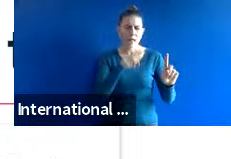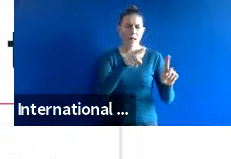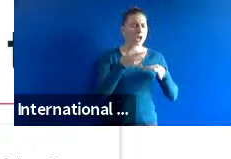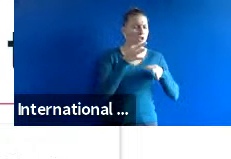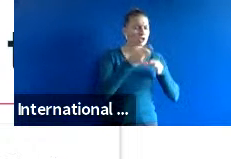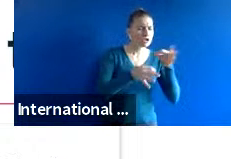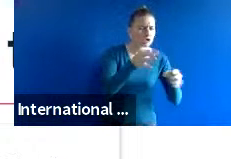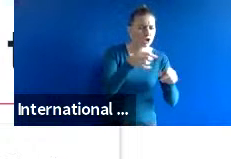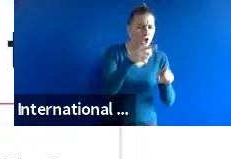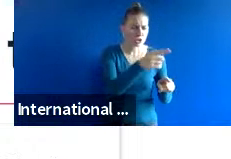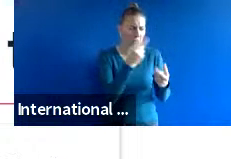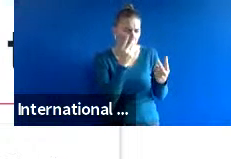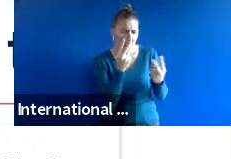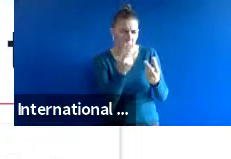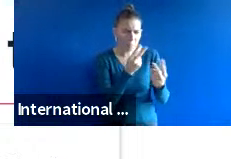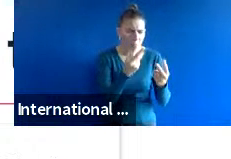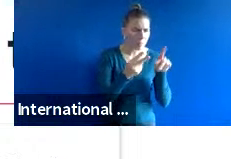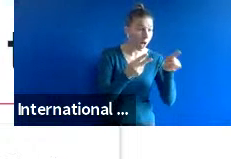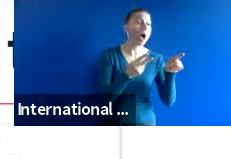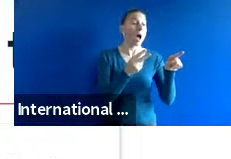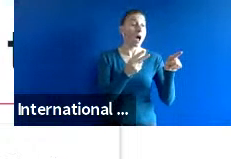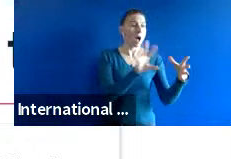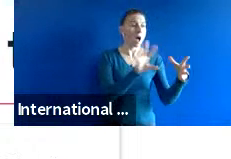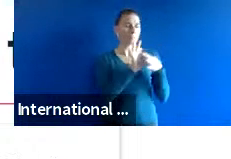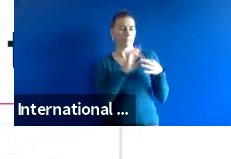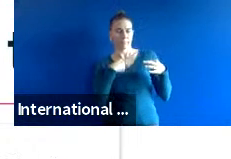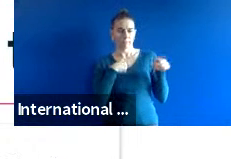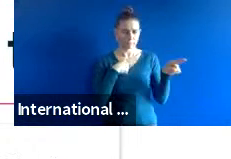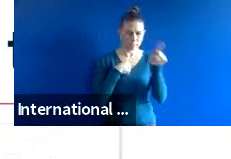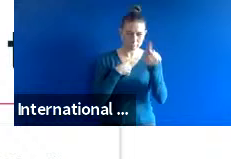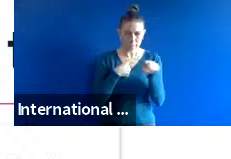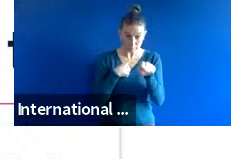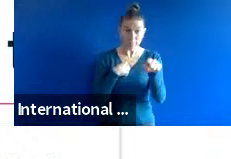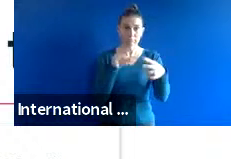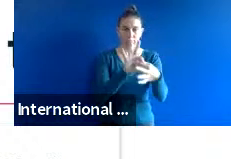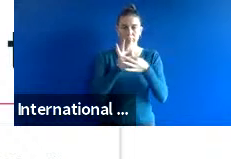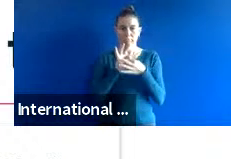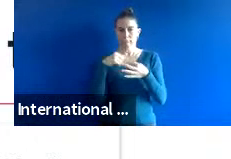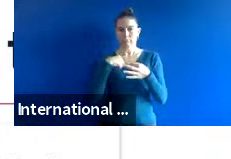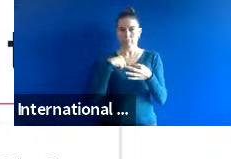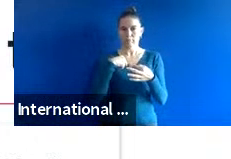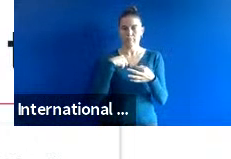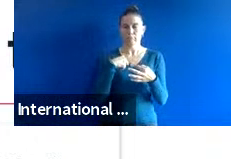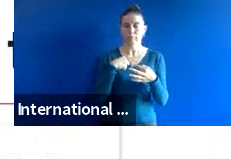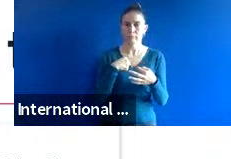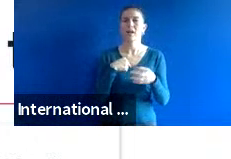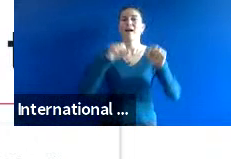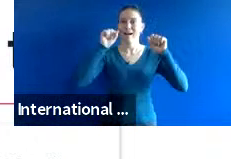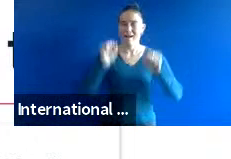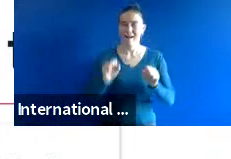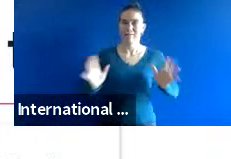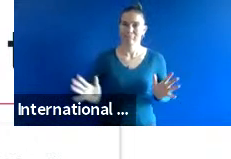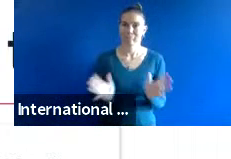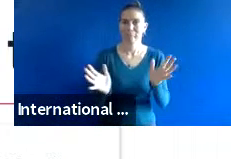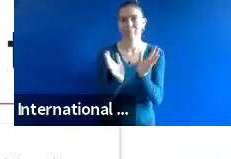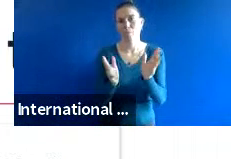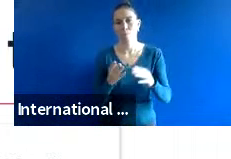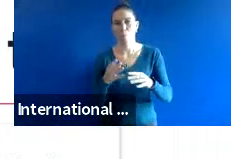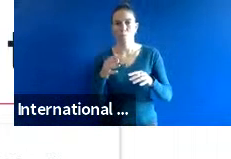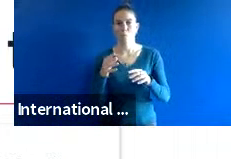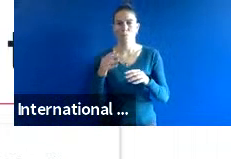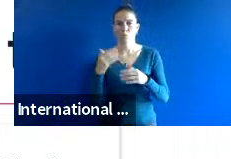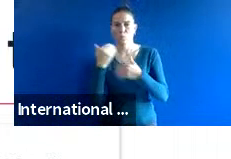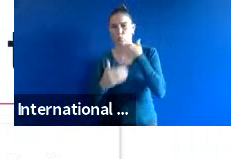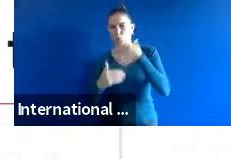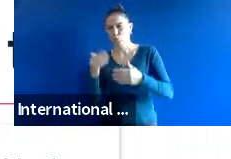and objectives that are important to reach out to install an inclusive mobility. But to support each stakeholder, we are